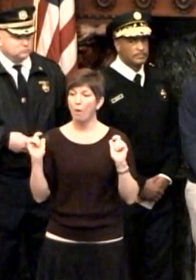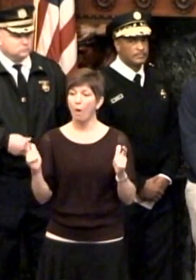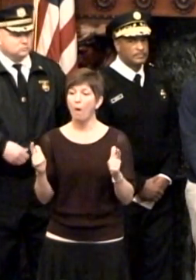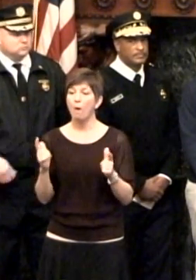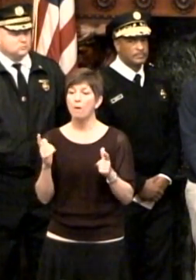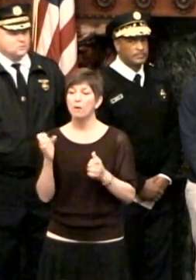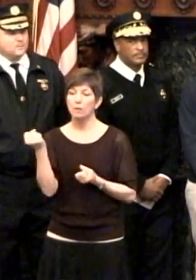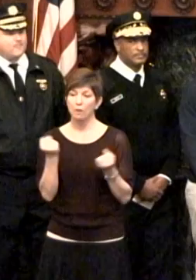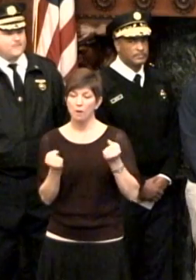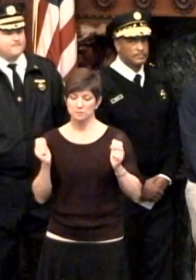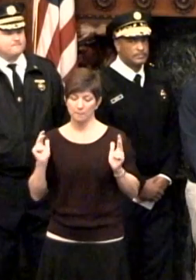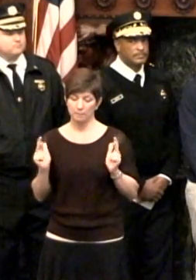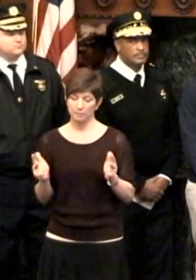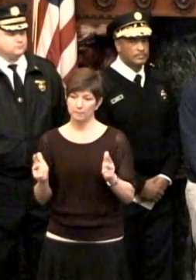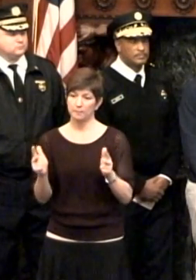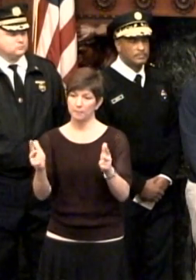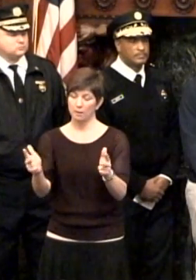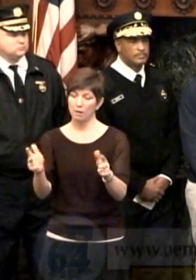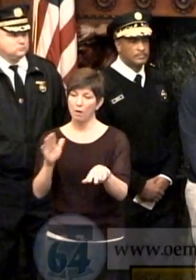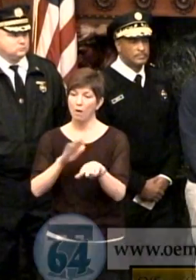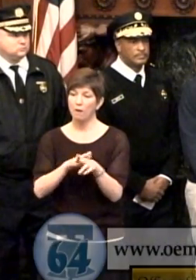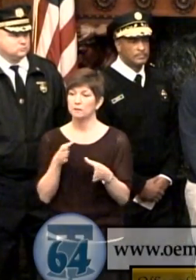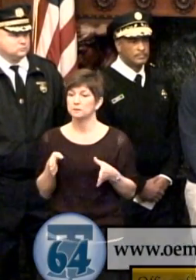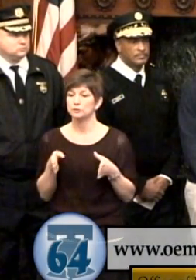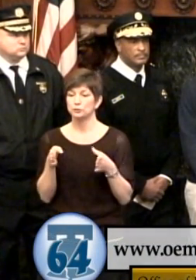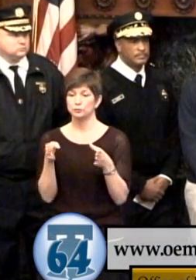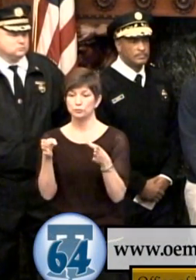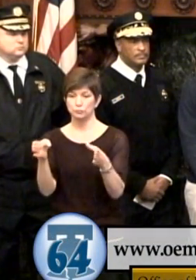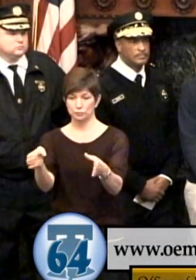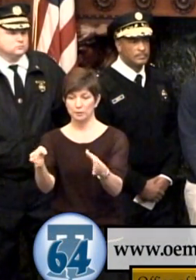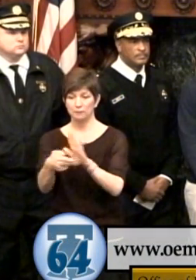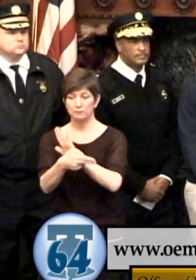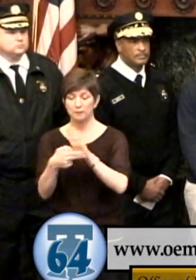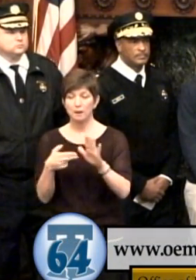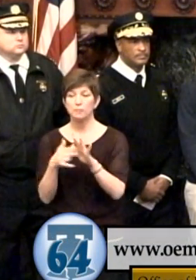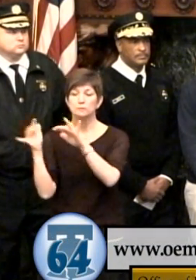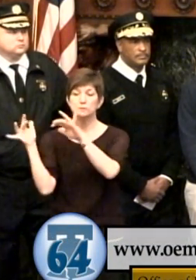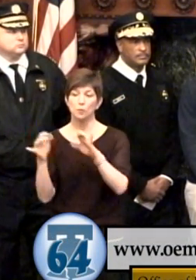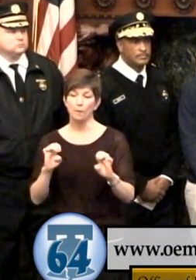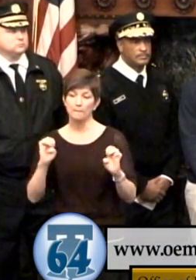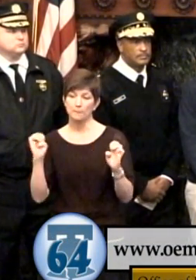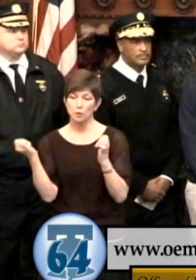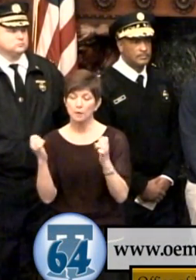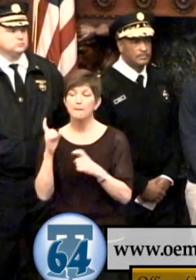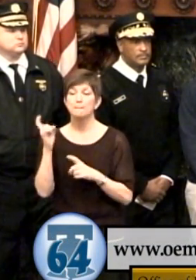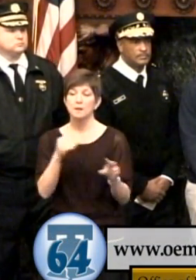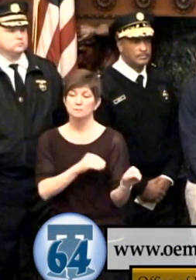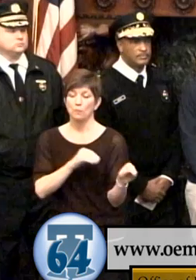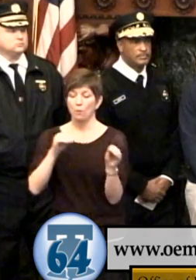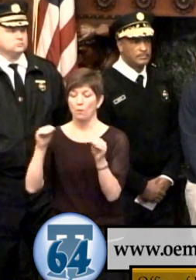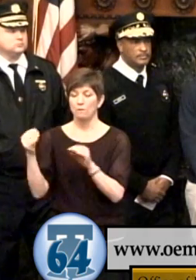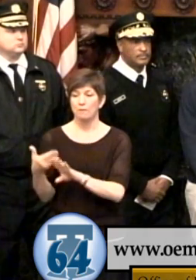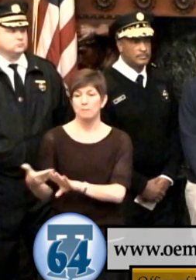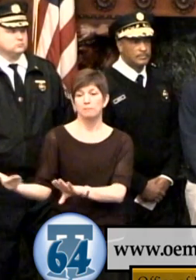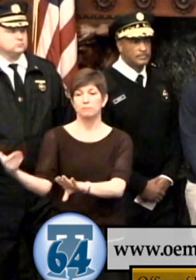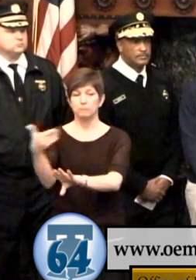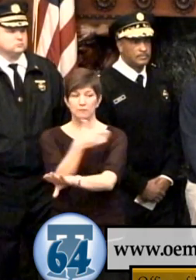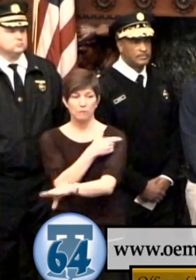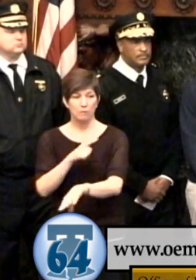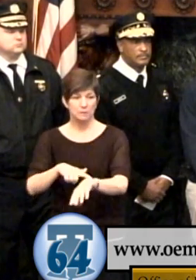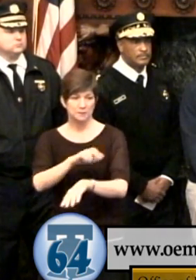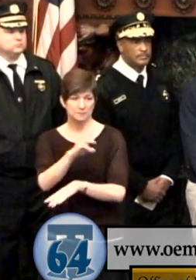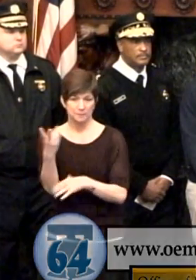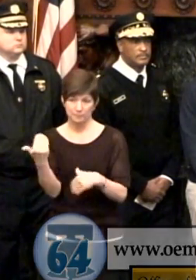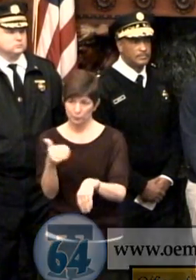cars that are currently parked on a snow emergency route must be moved before 6